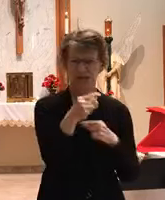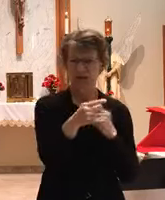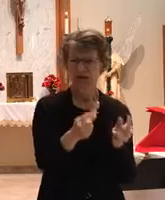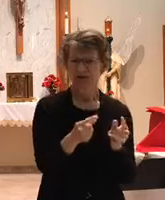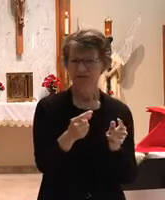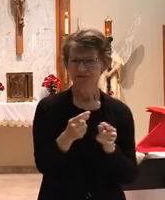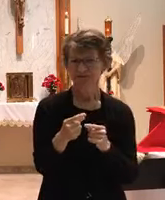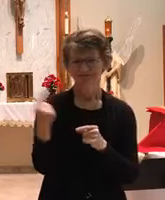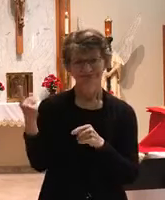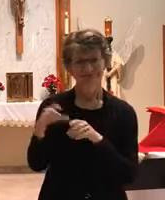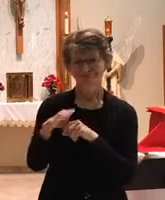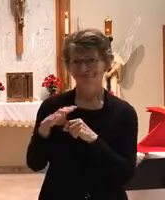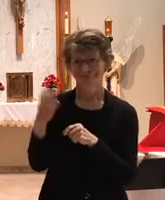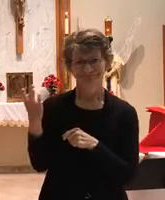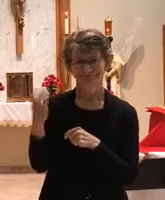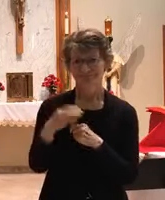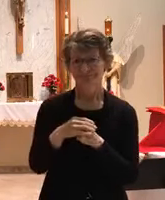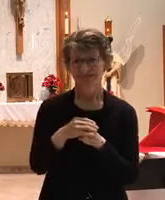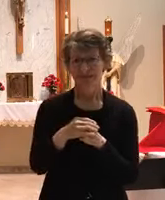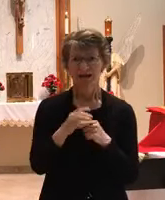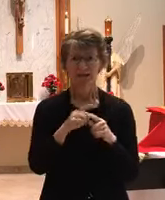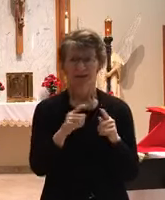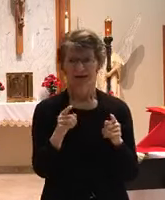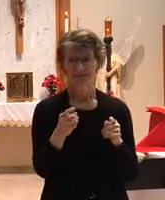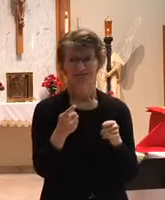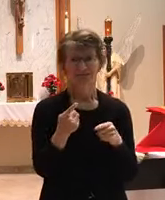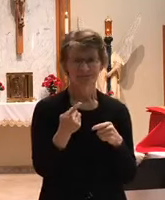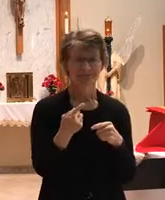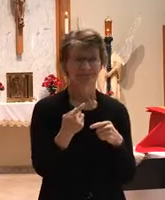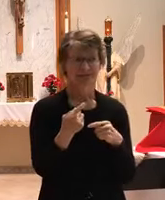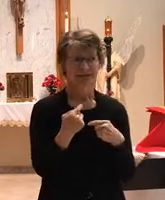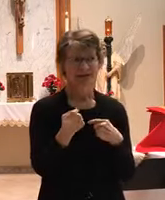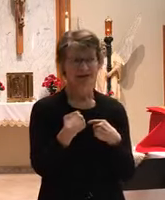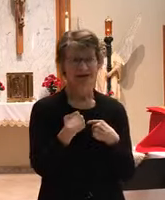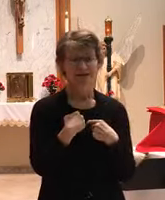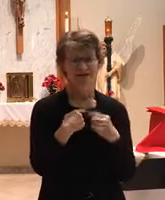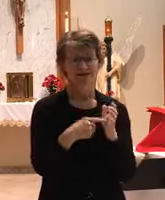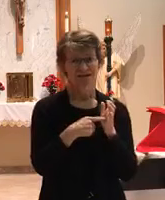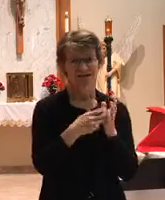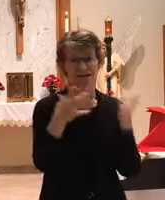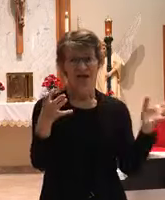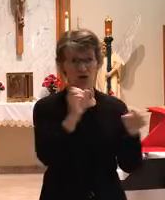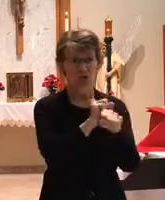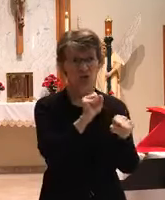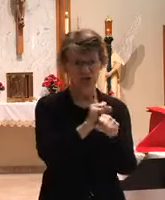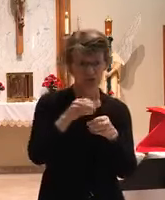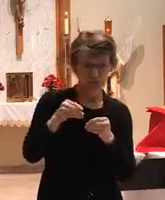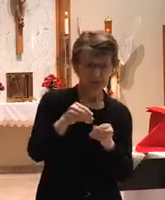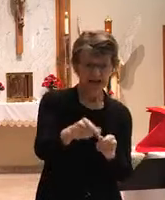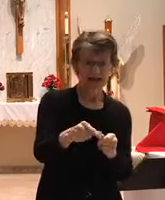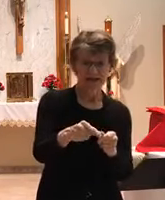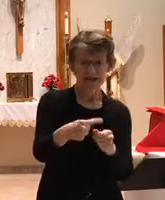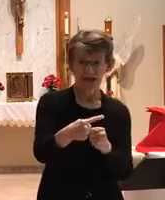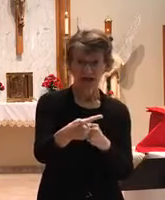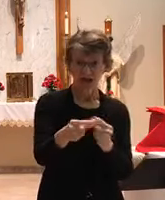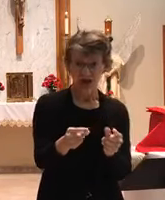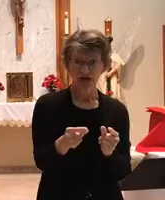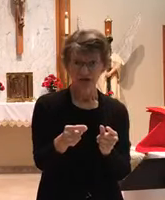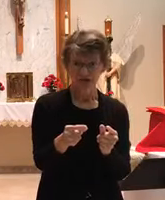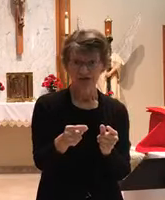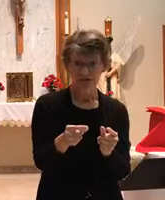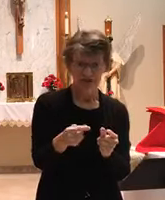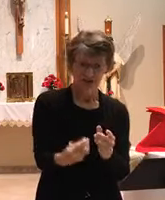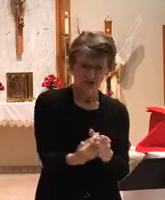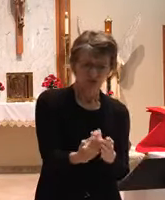what it takes to make a garden just get started and to grow. And that's a lot like for